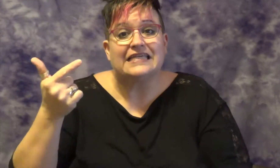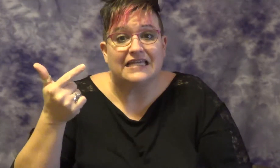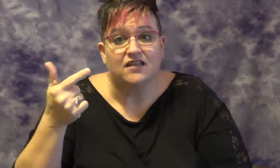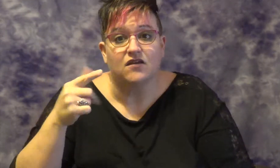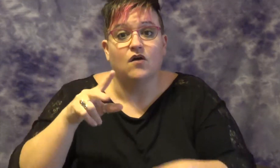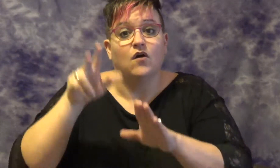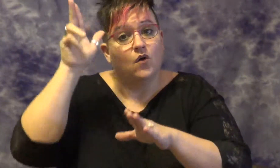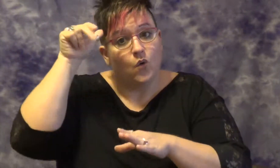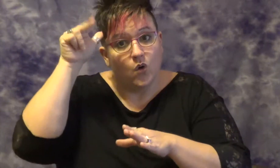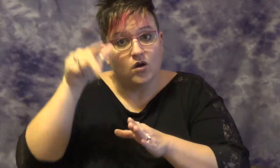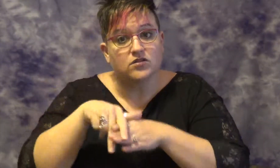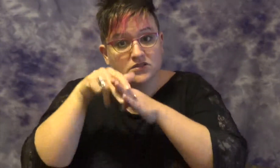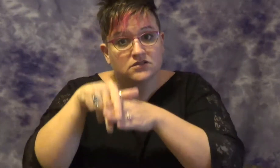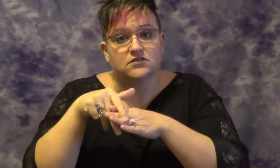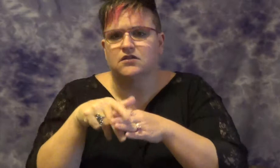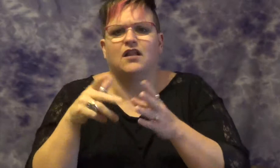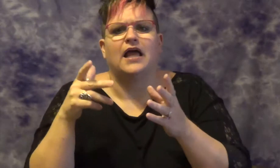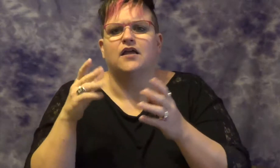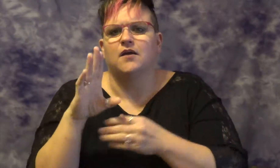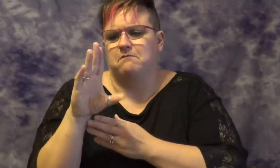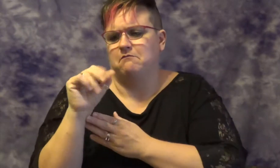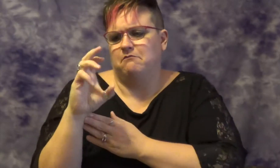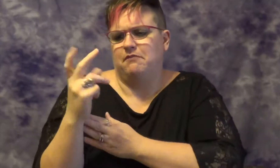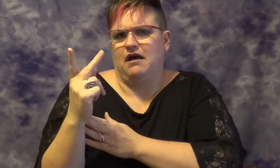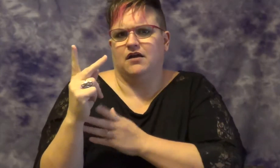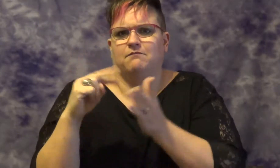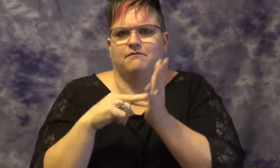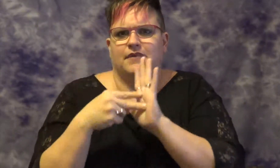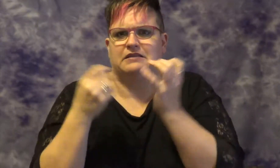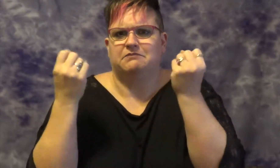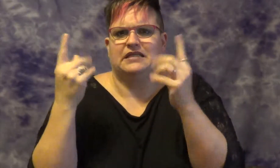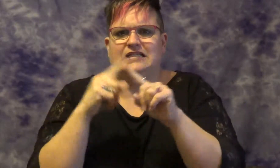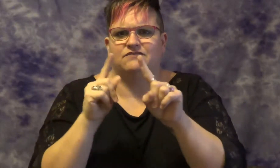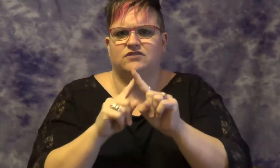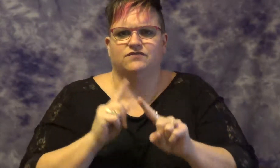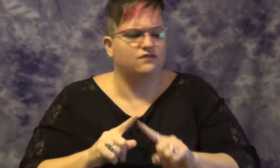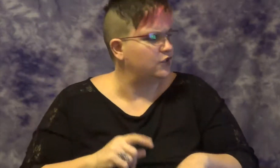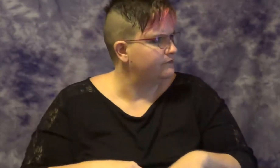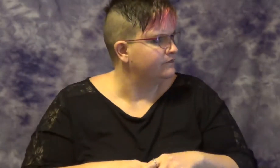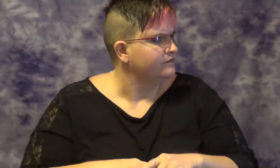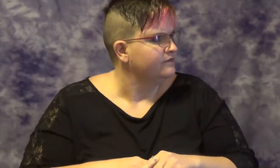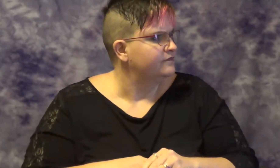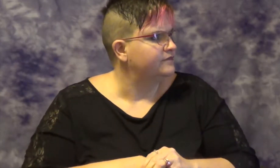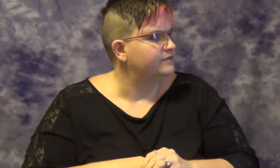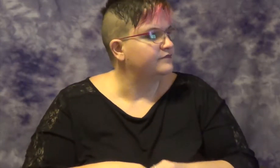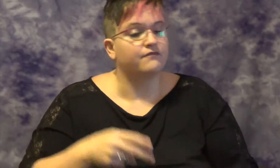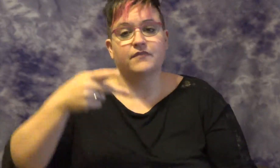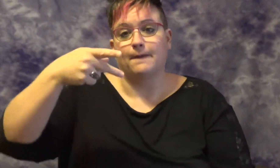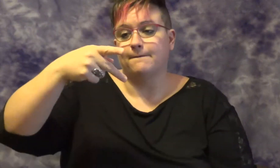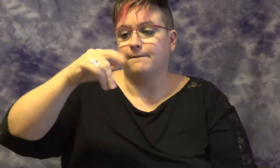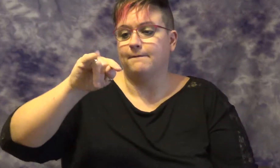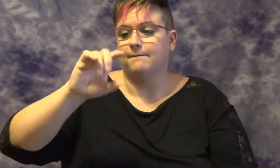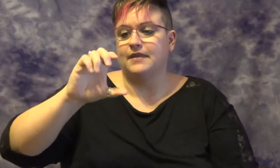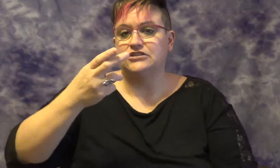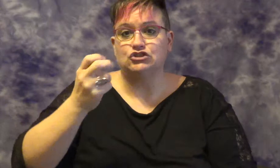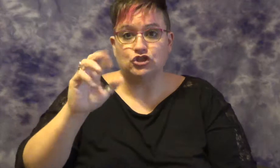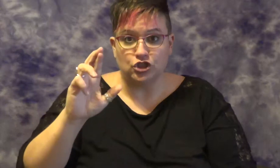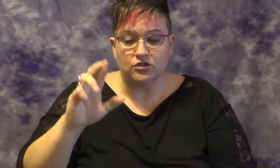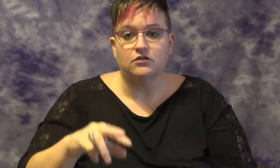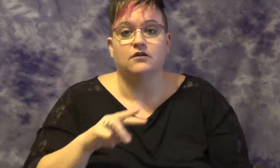bucked off? Is there a bucking off of the horse? Like, what does that mean? There's all those different ways to use buck. Then